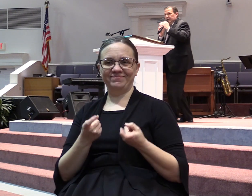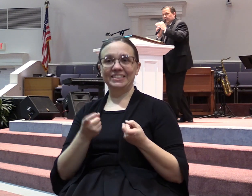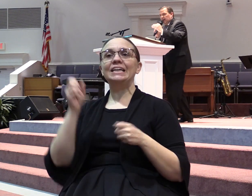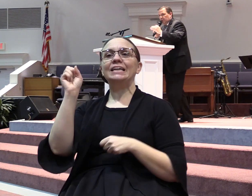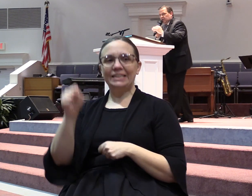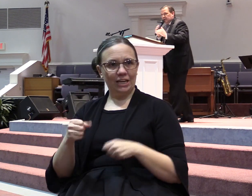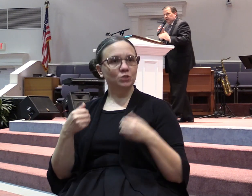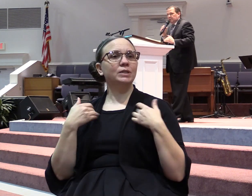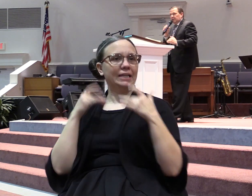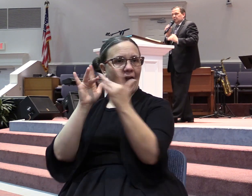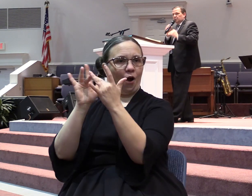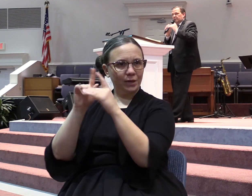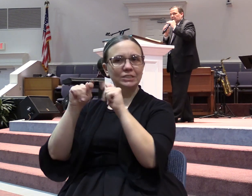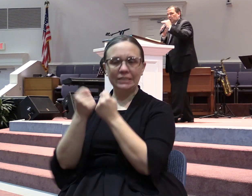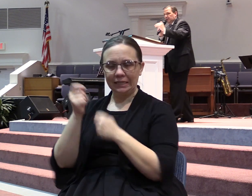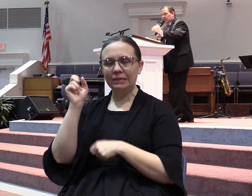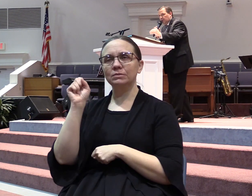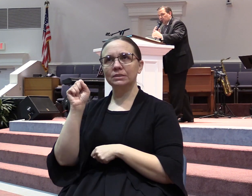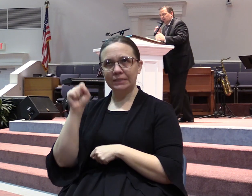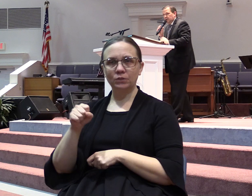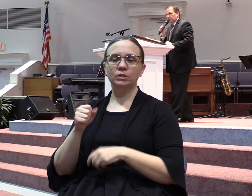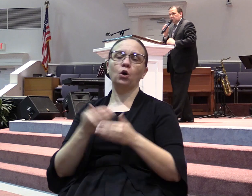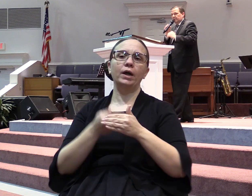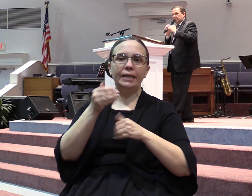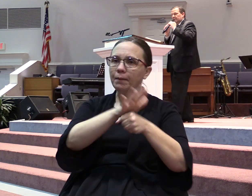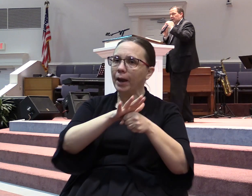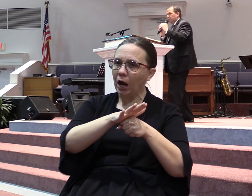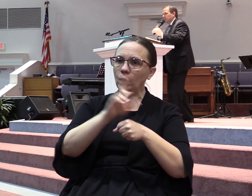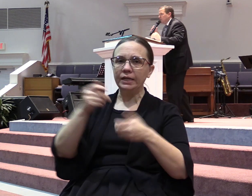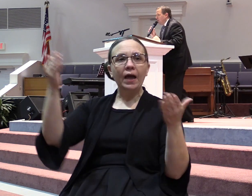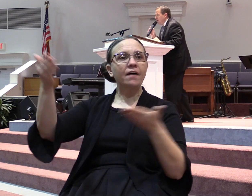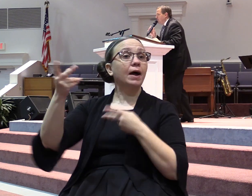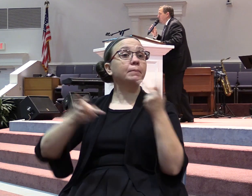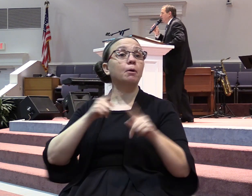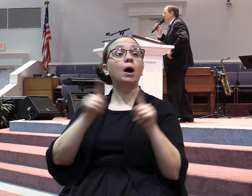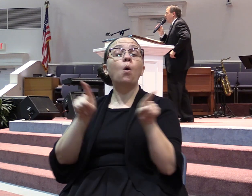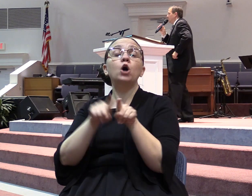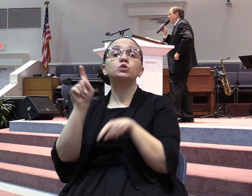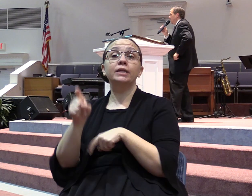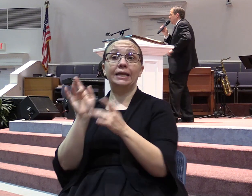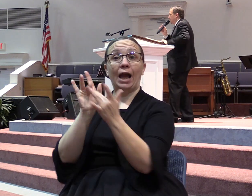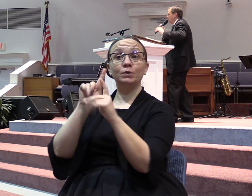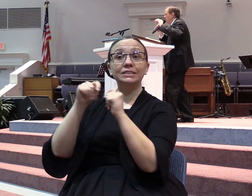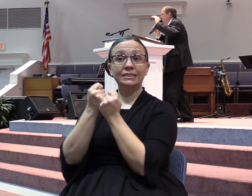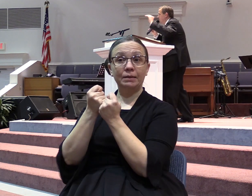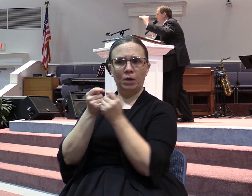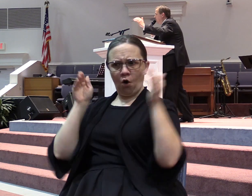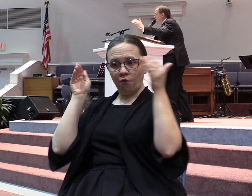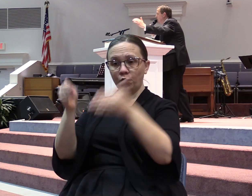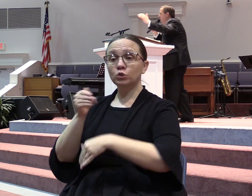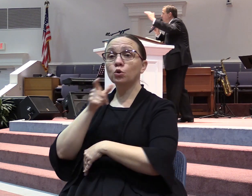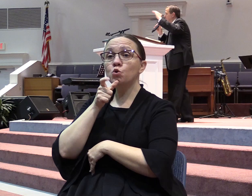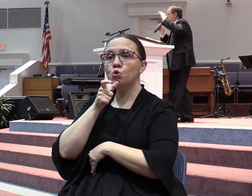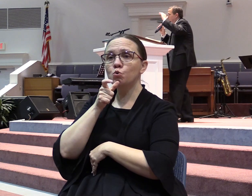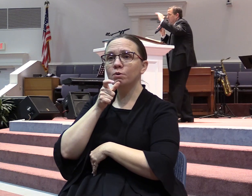Yes, we got to have outreach teams, and yes, we've got to go into neighborhoods, and yes, we've got to invite people, but we also need an outreach team that's just going to focus on